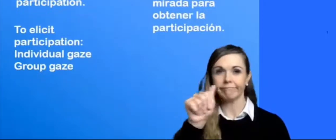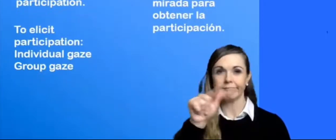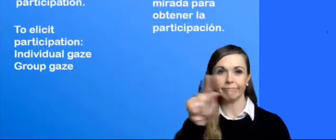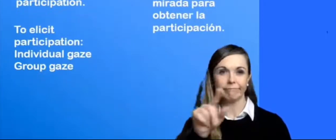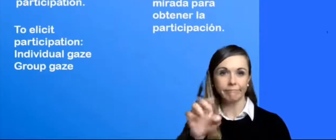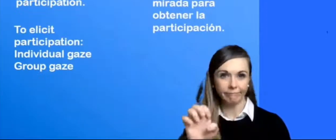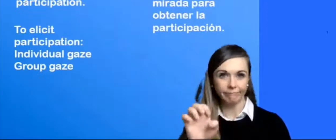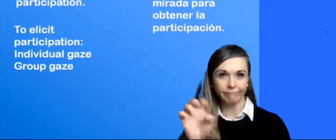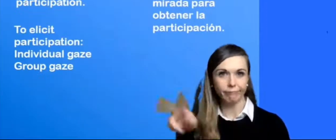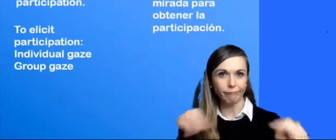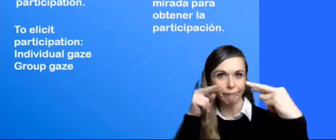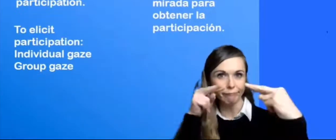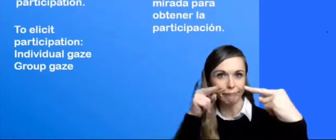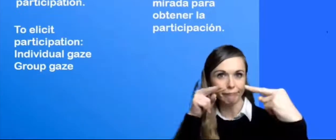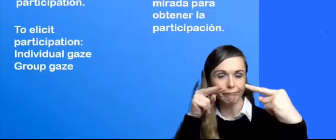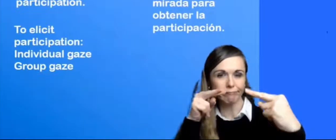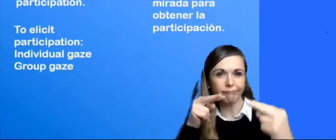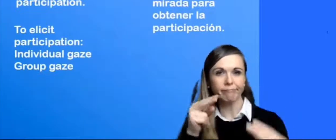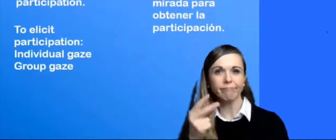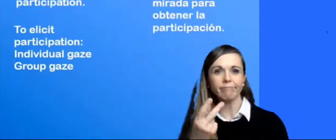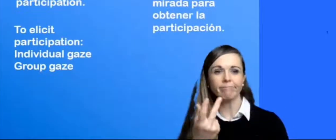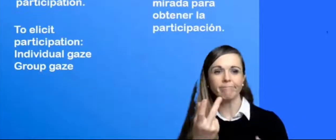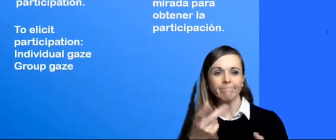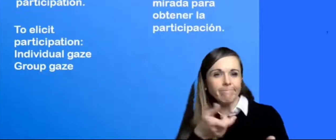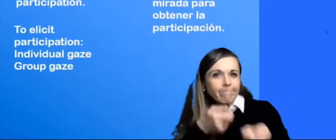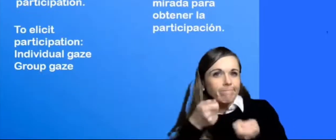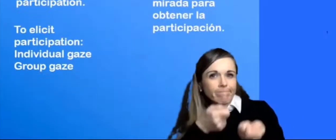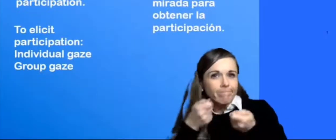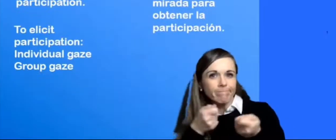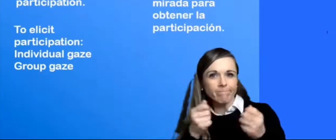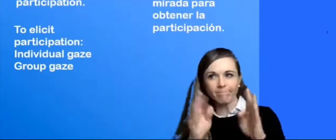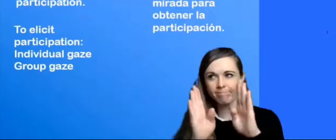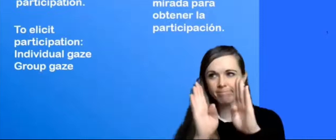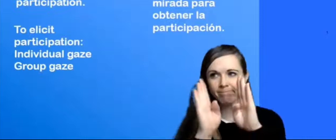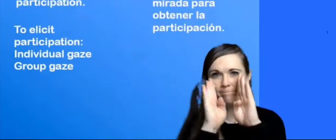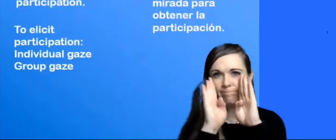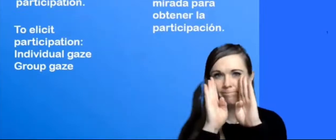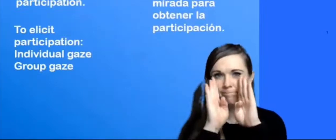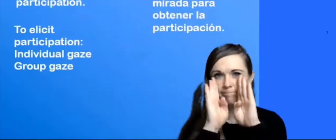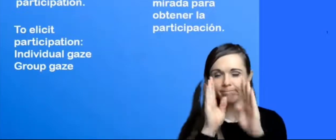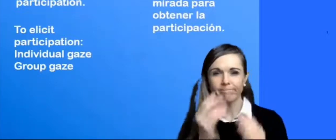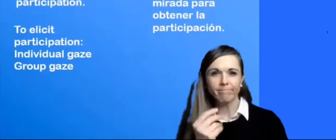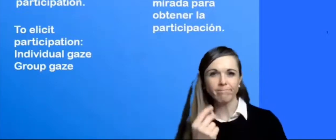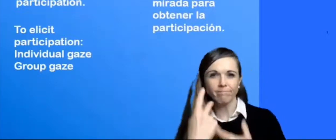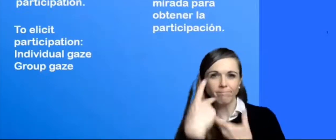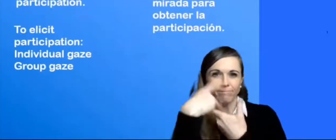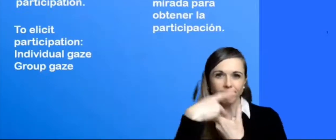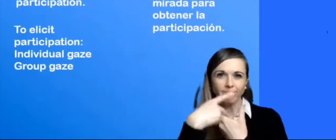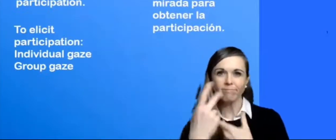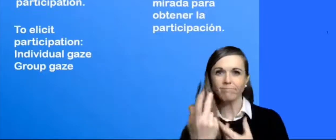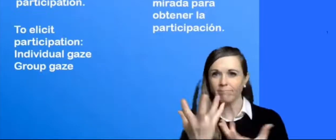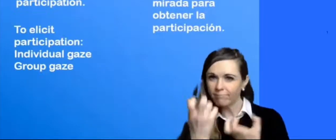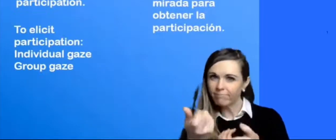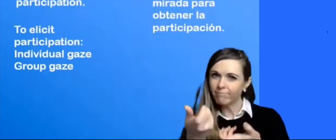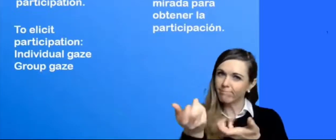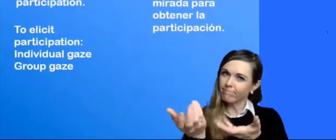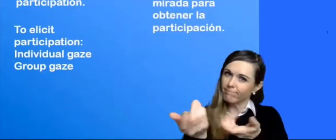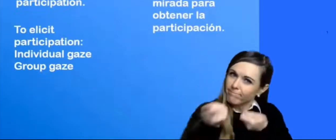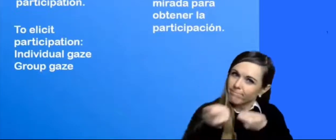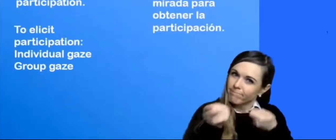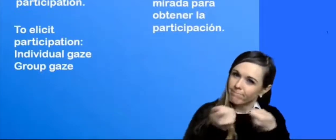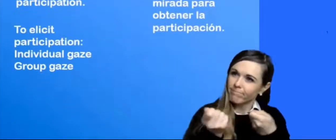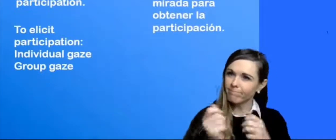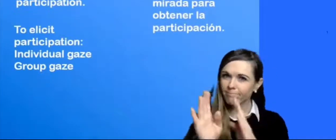11. Deaf readers use their eye gaze to grab